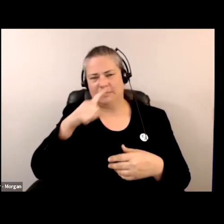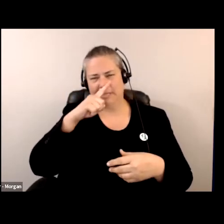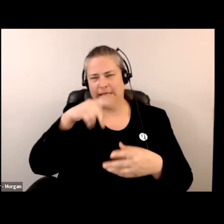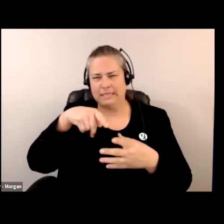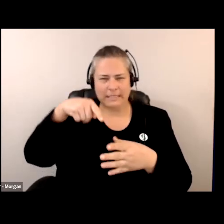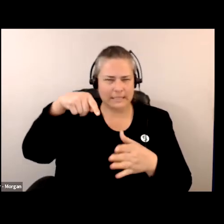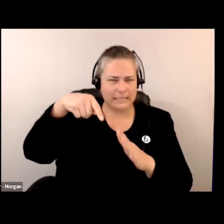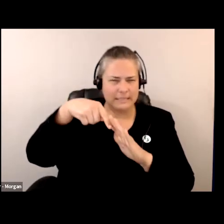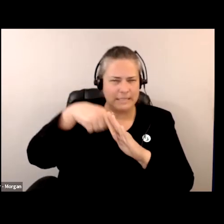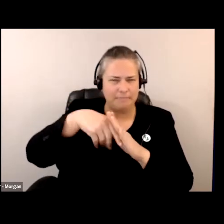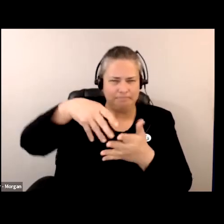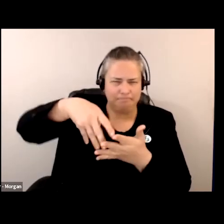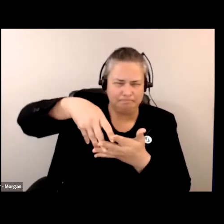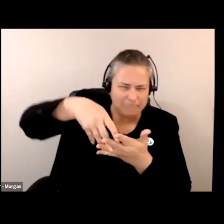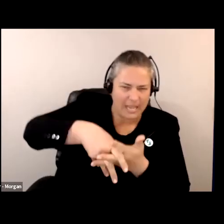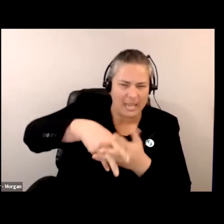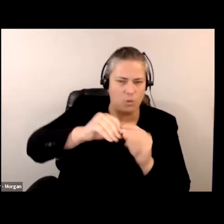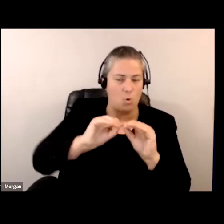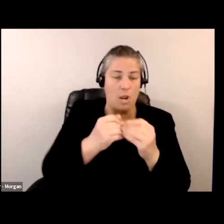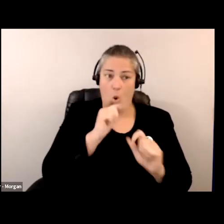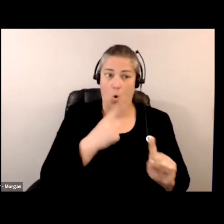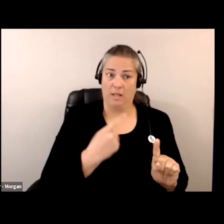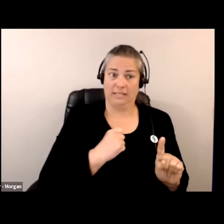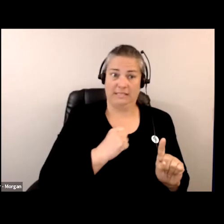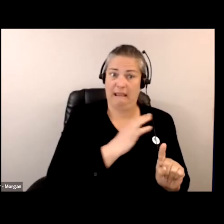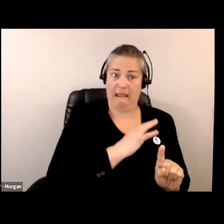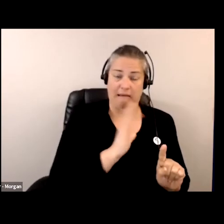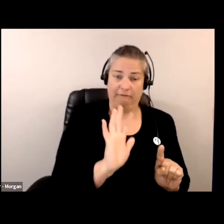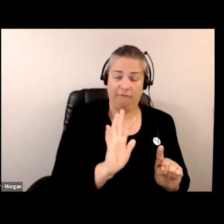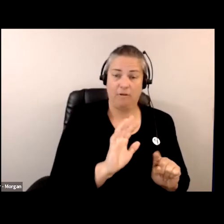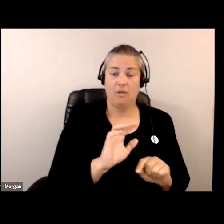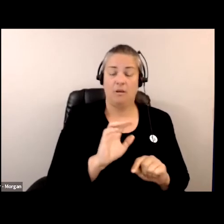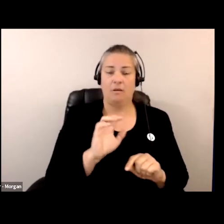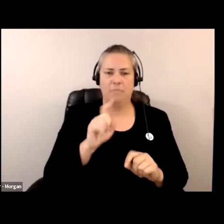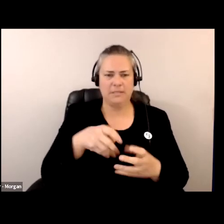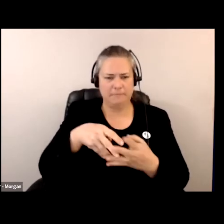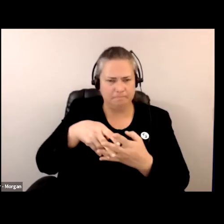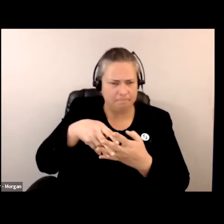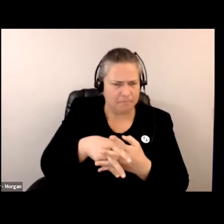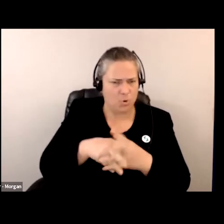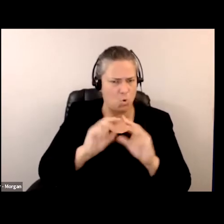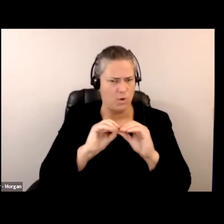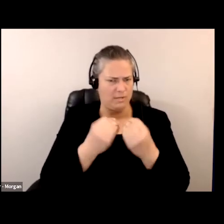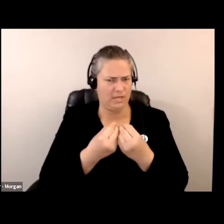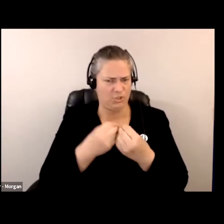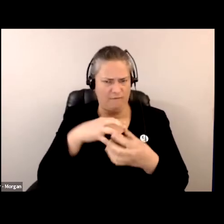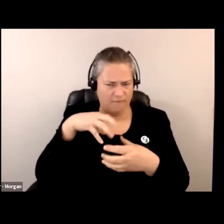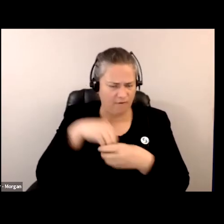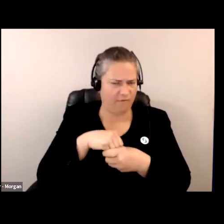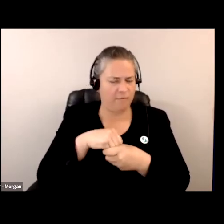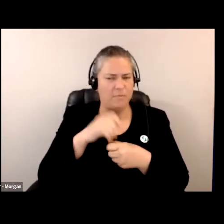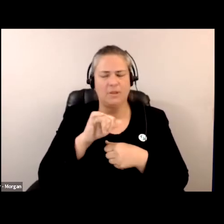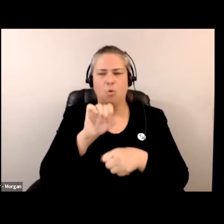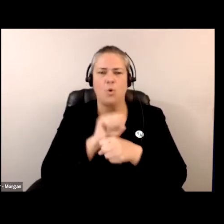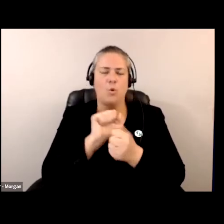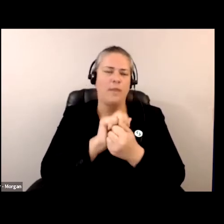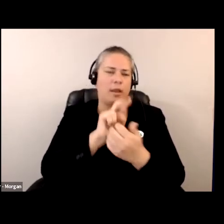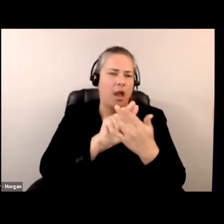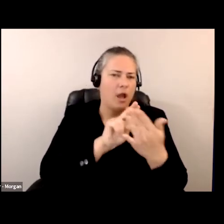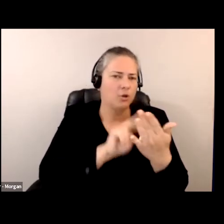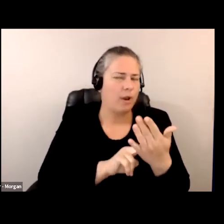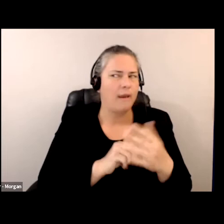just in the staff, but in working with stakeholders, in working with the contractors and contracts and